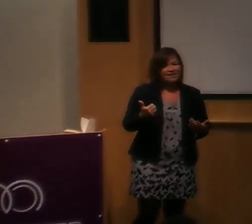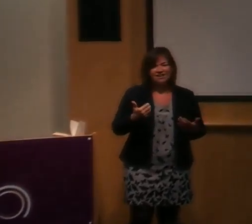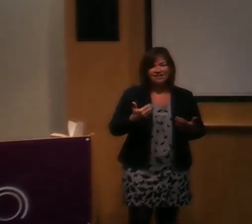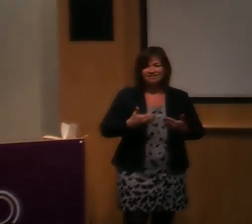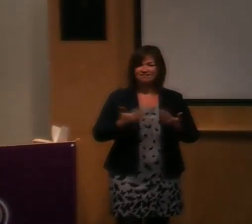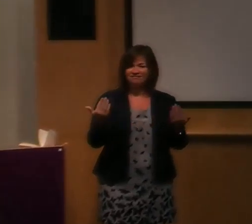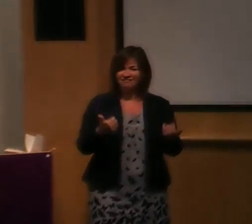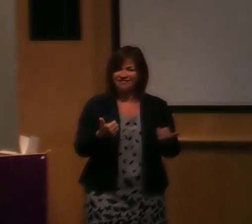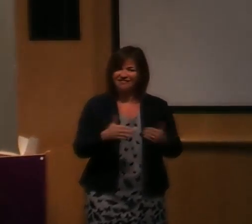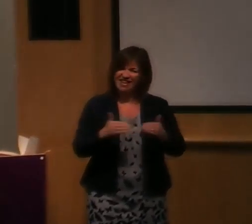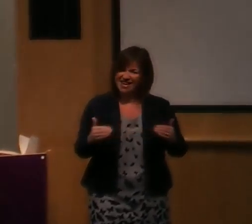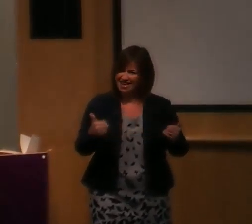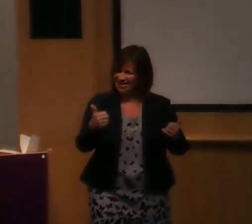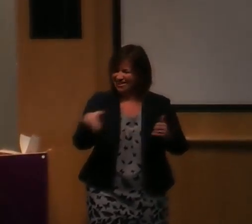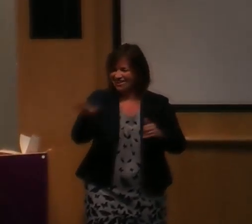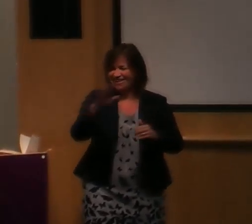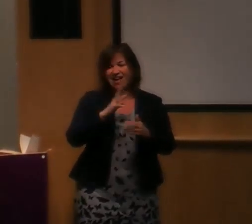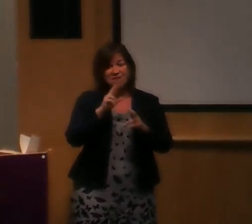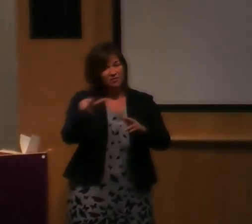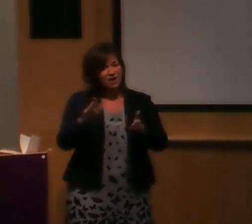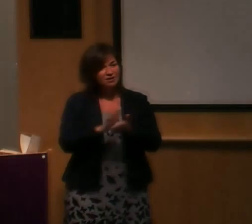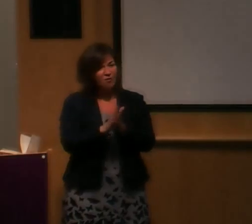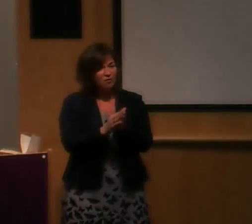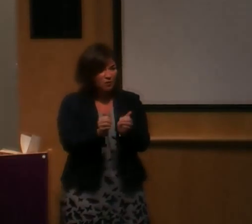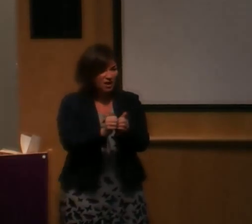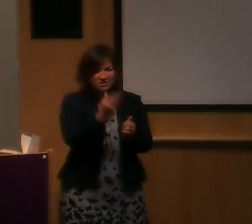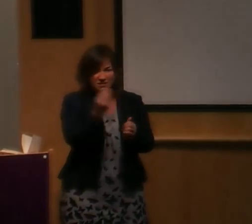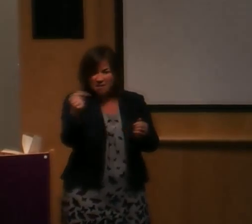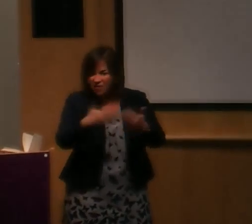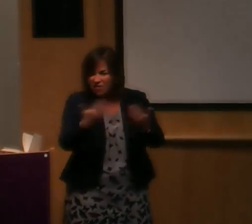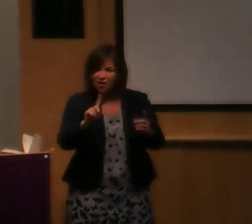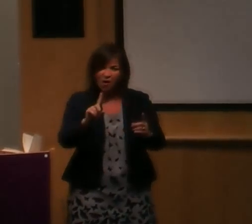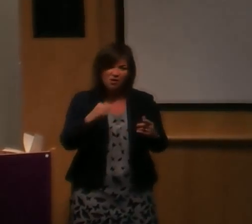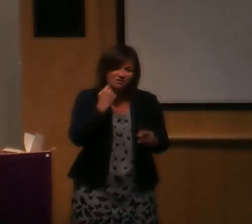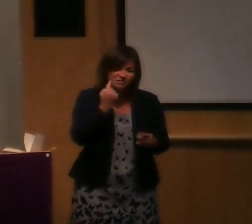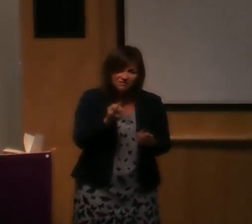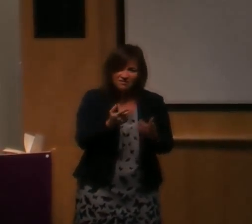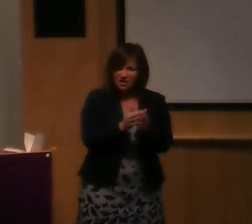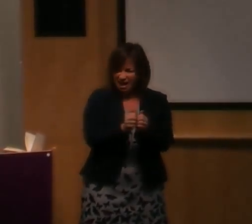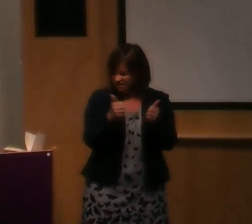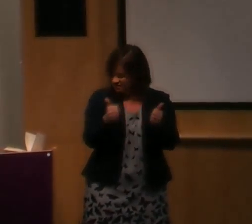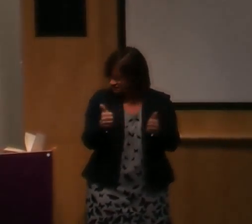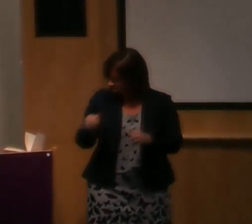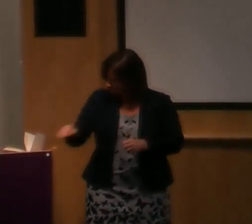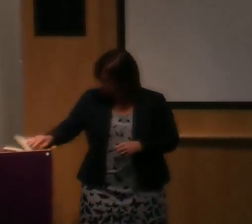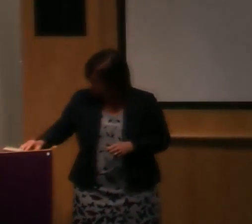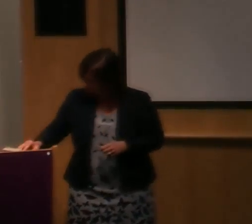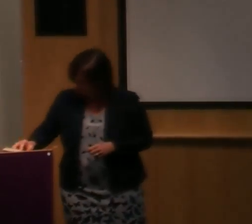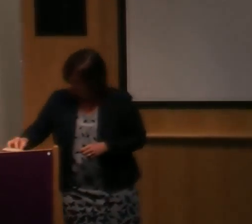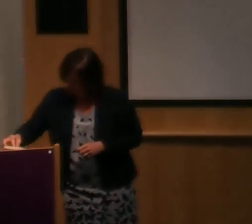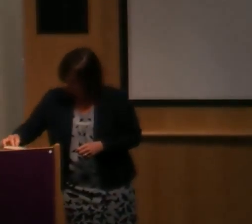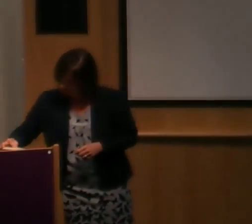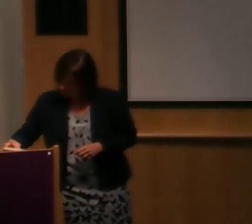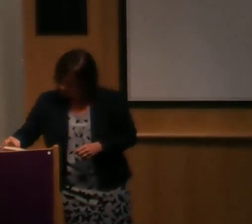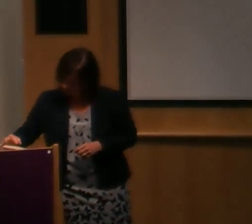the pack to bring an umbrella. But today, hopefully, we'll be lucky and it will be fair. In terms of the weather, and I hope you do